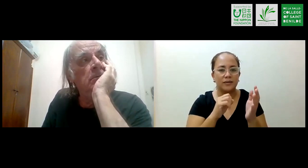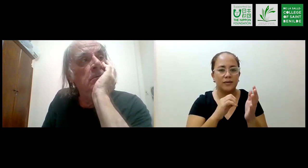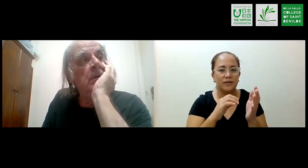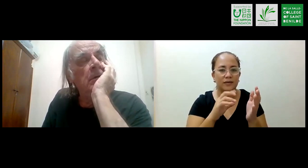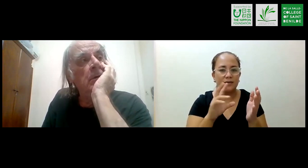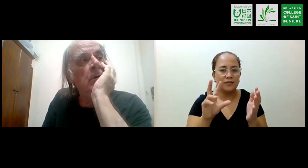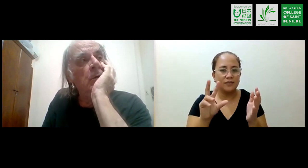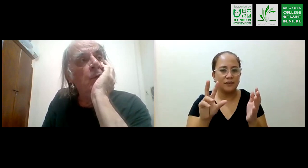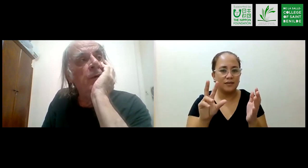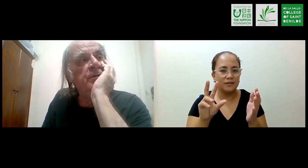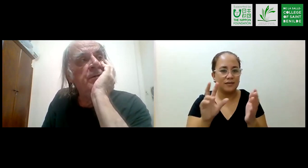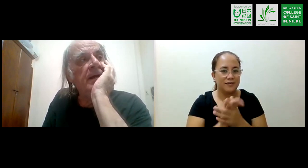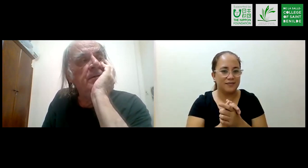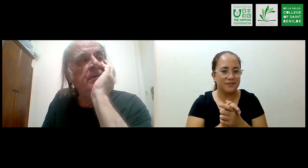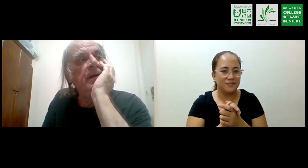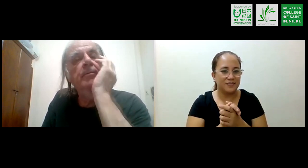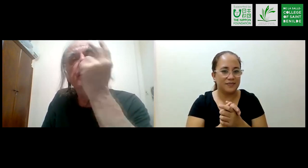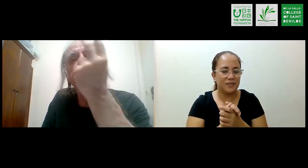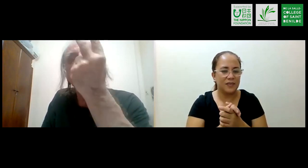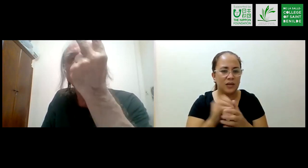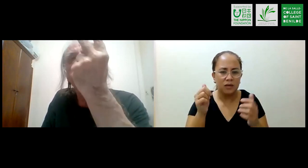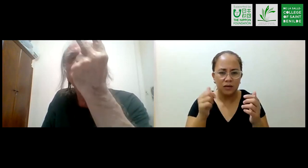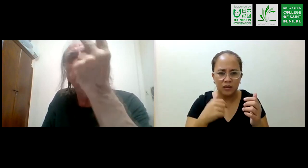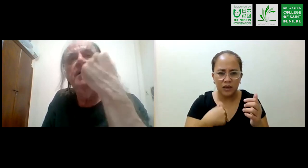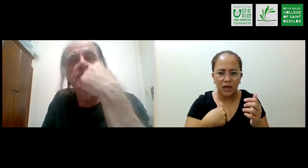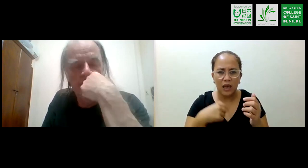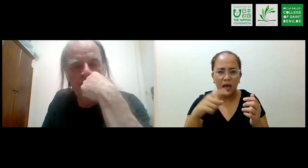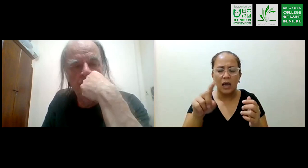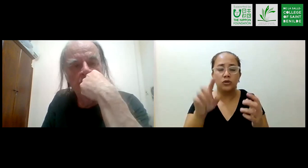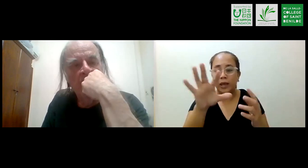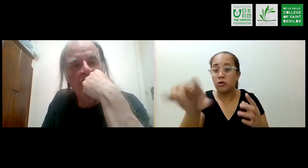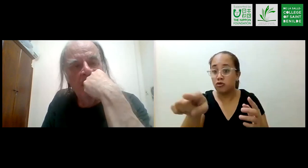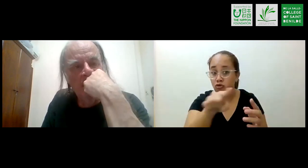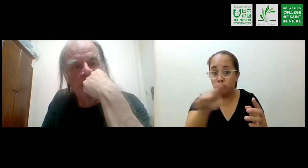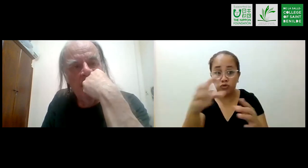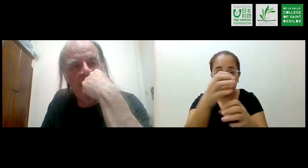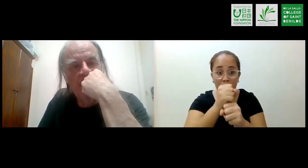so which lesson, I need you to pick 2 lessons